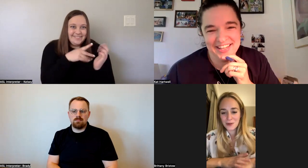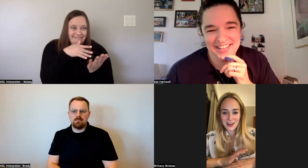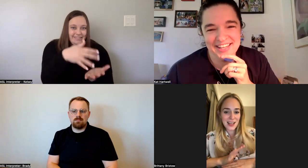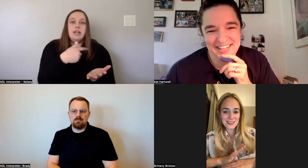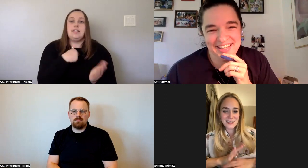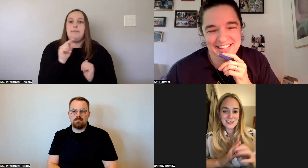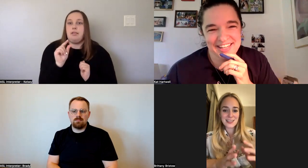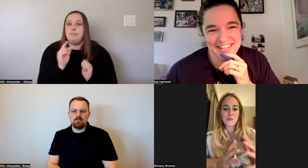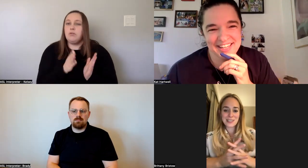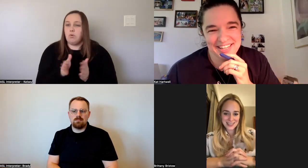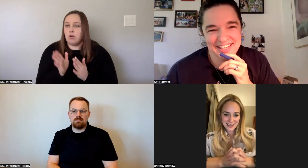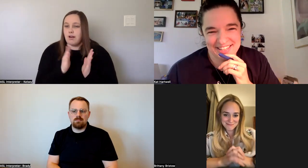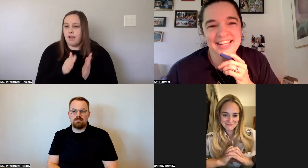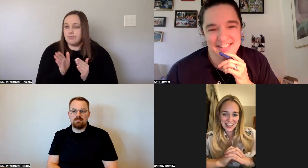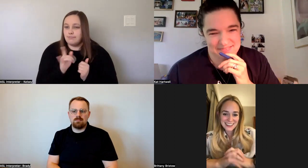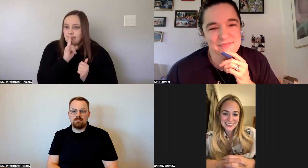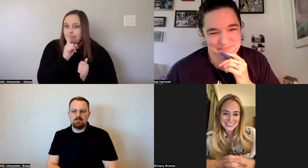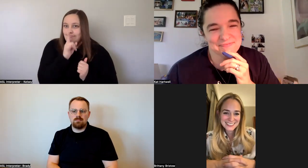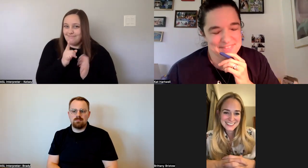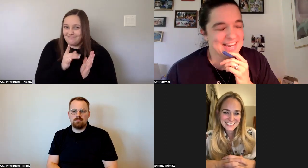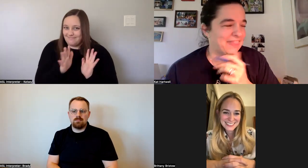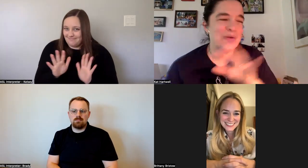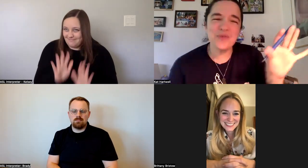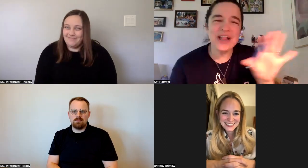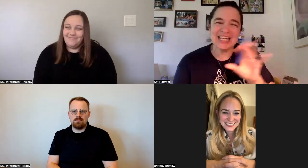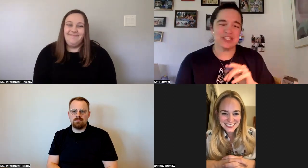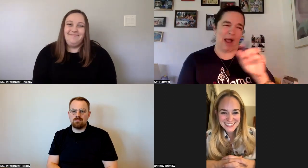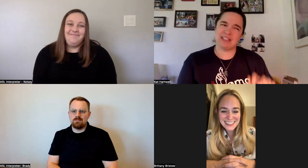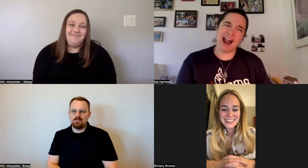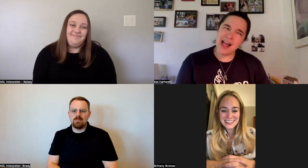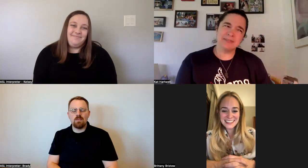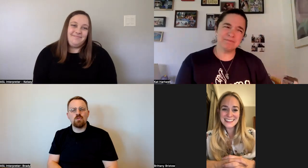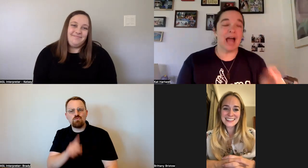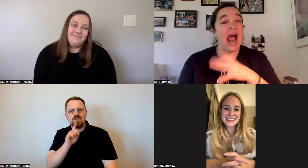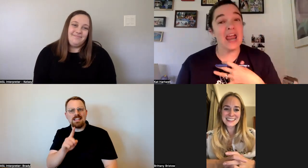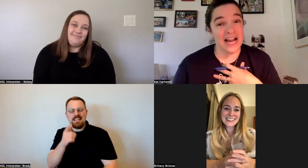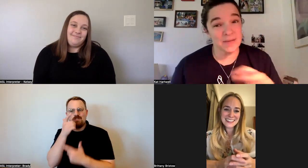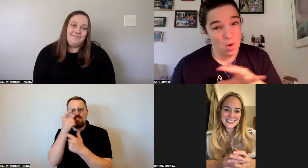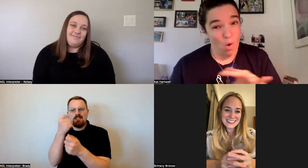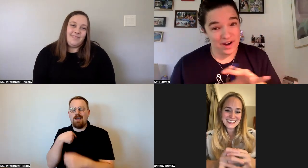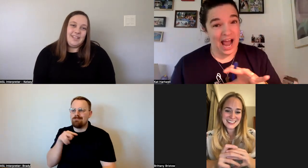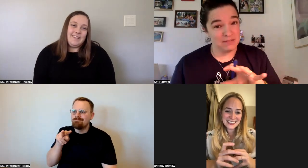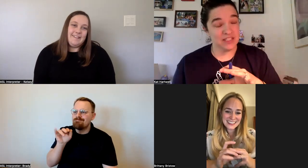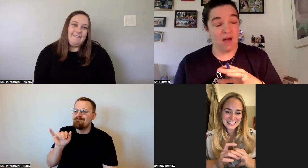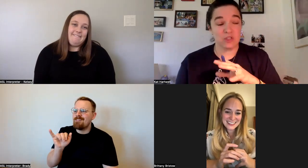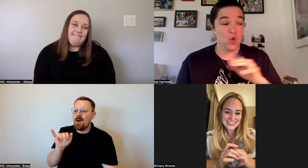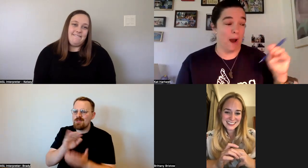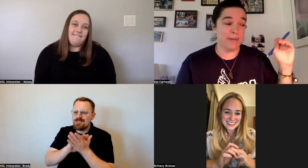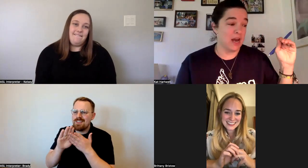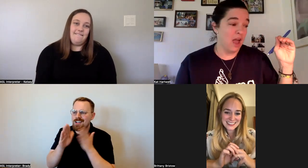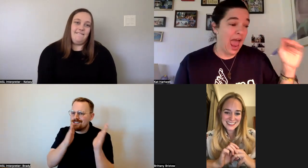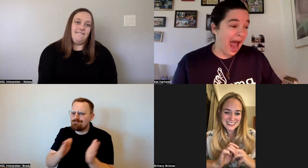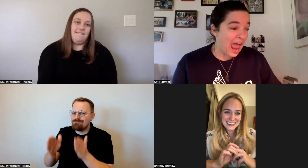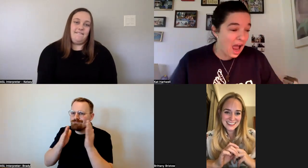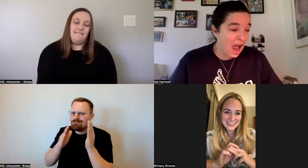bit organized, some would say. Yeah, that was really interesting. I like to be organized myself too.